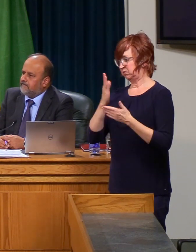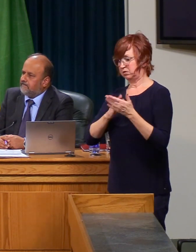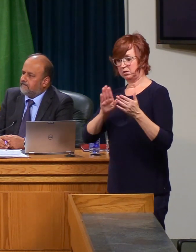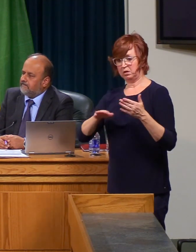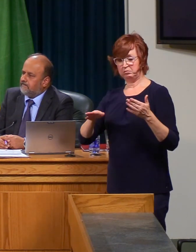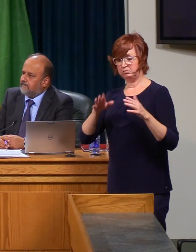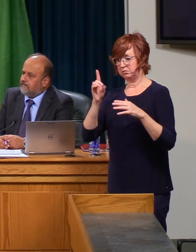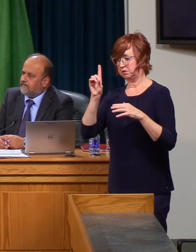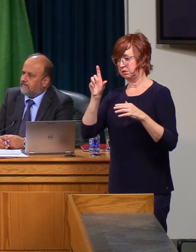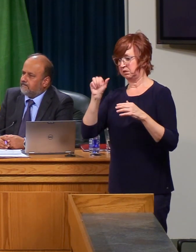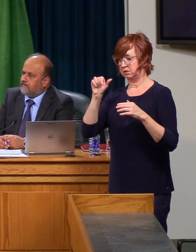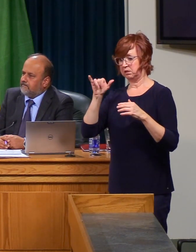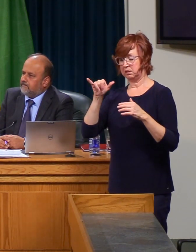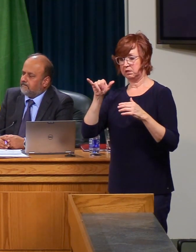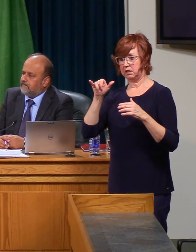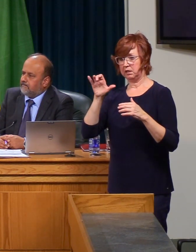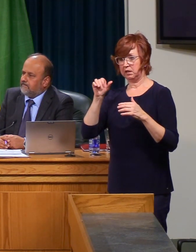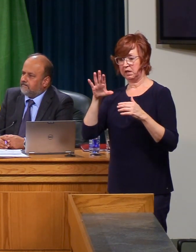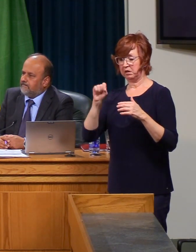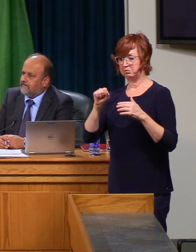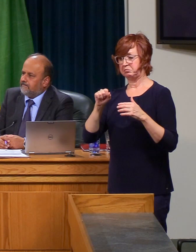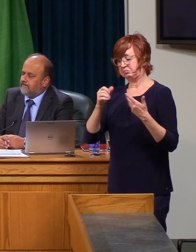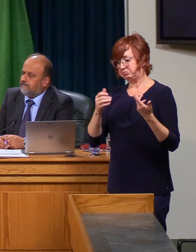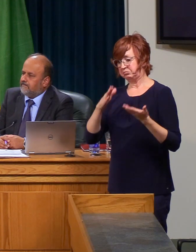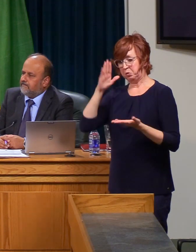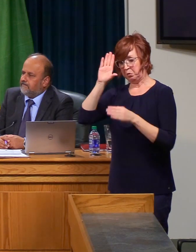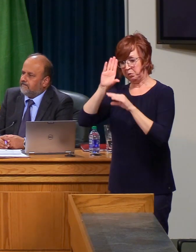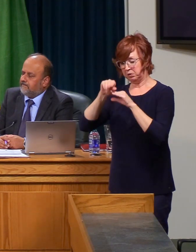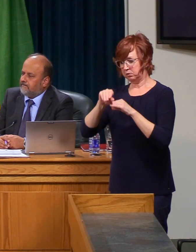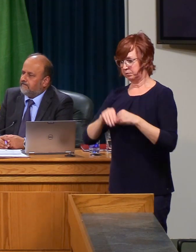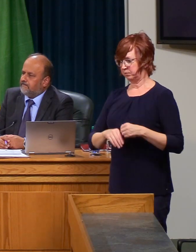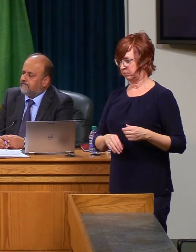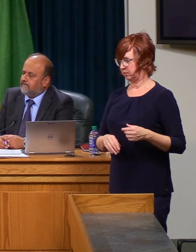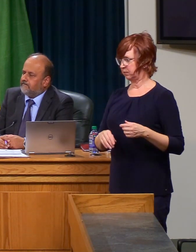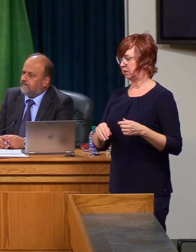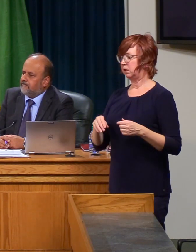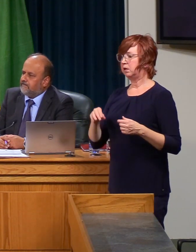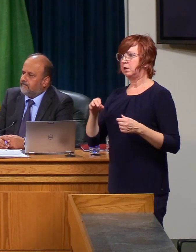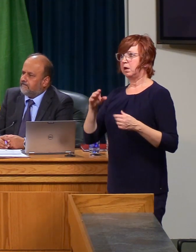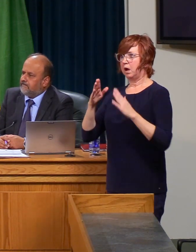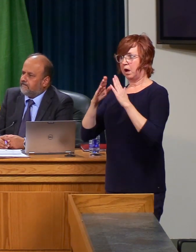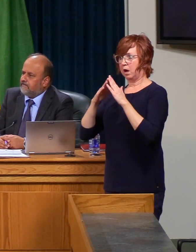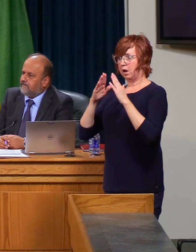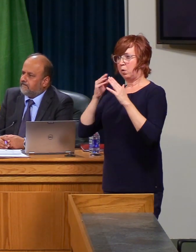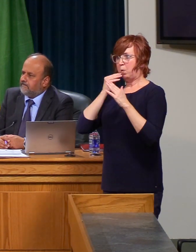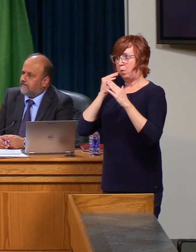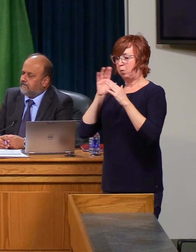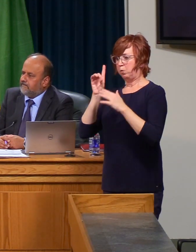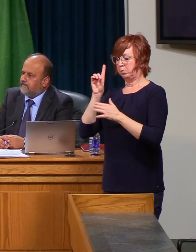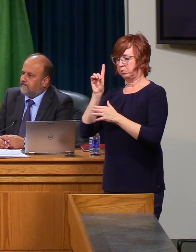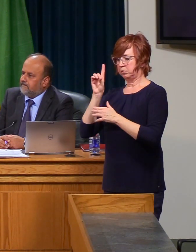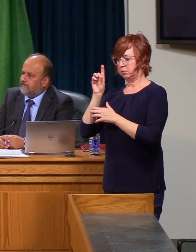operating. And I believe if you have one in private daycares, if you have one